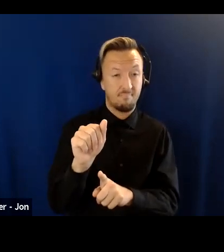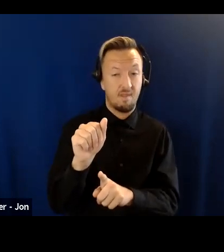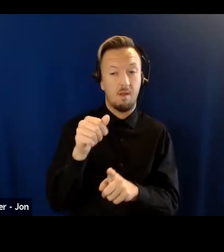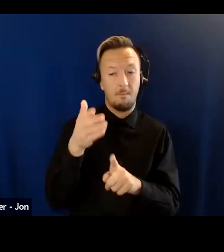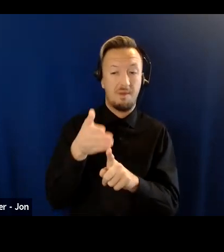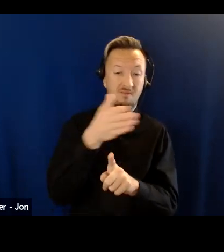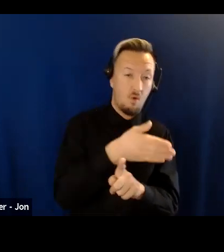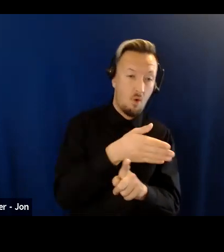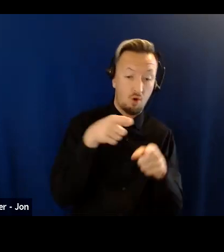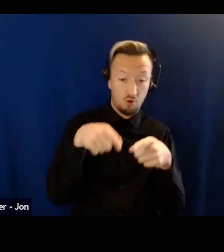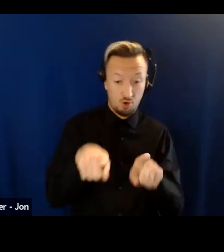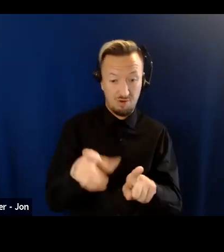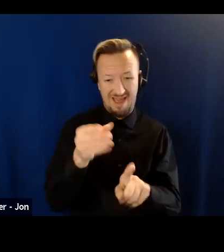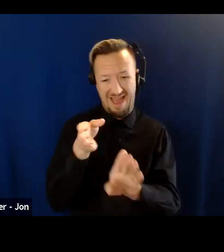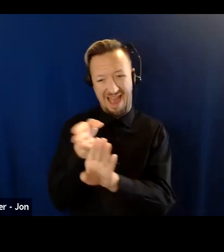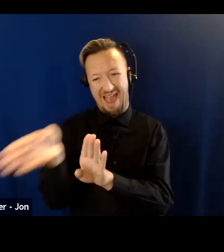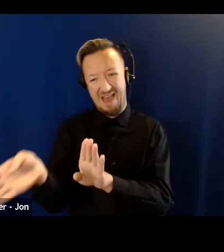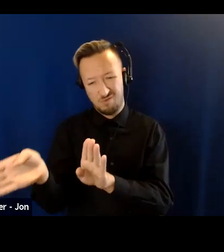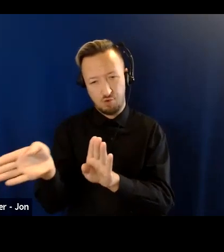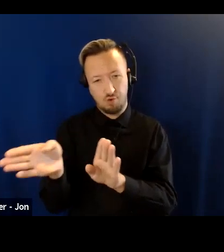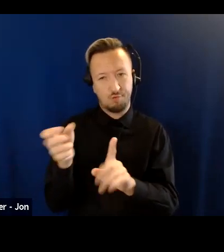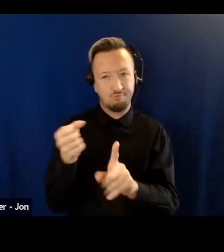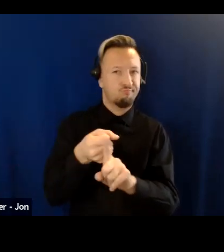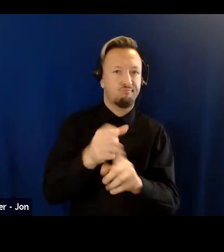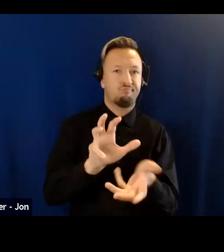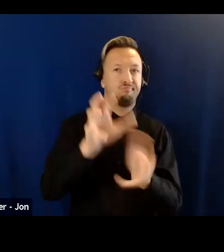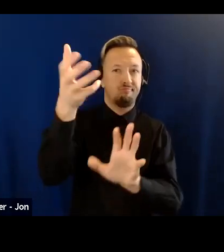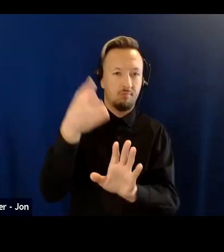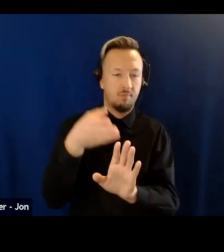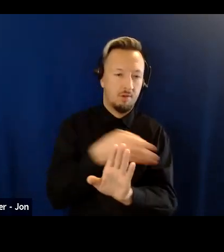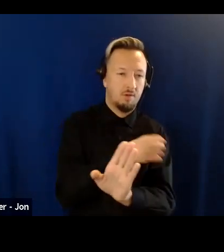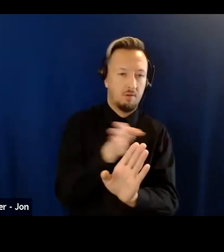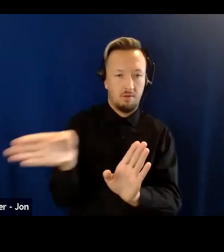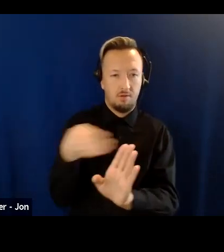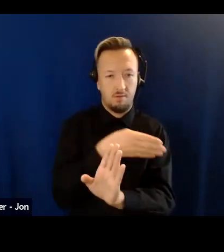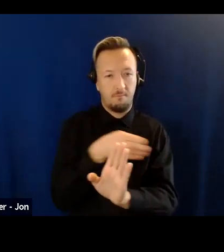and after disasters. And my